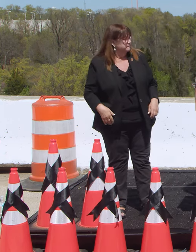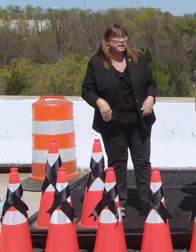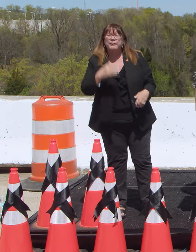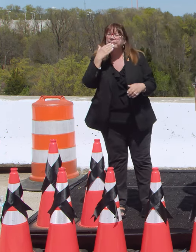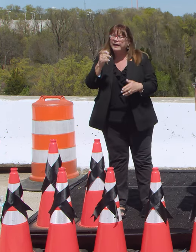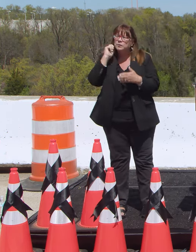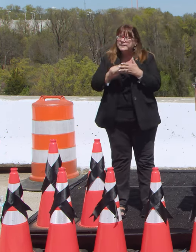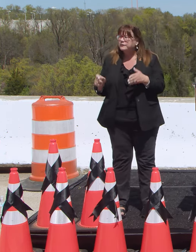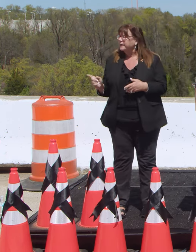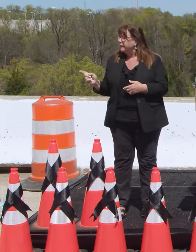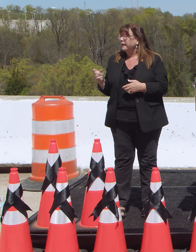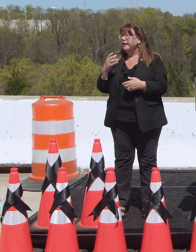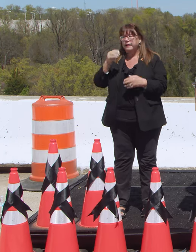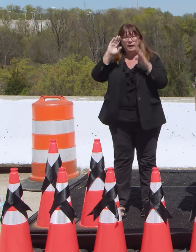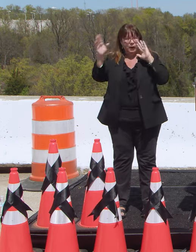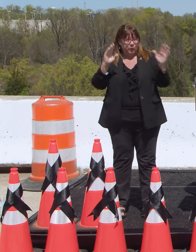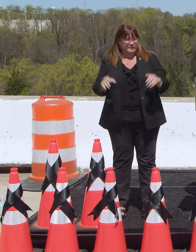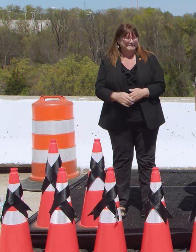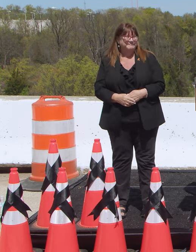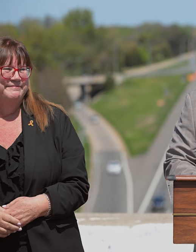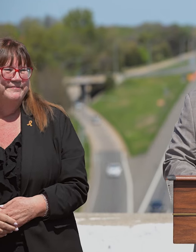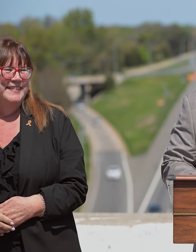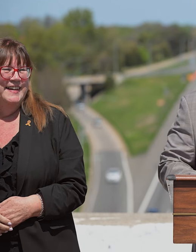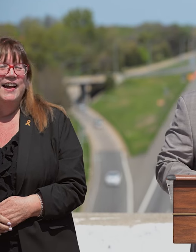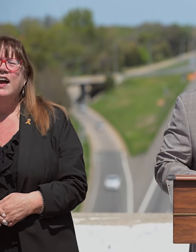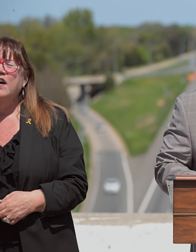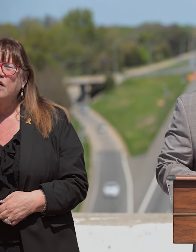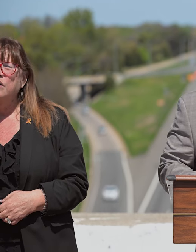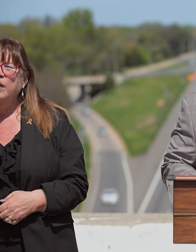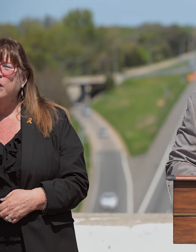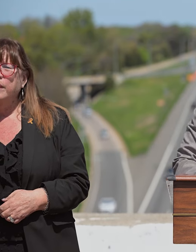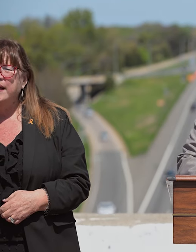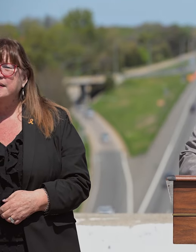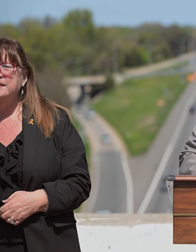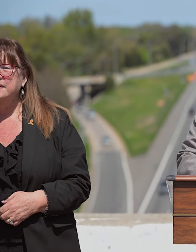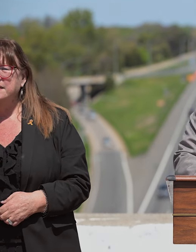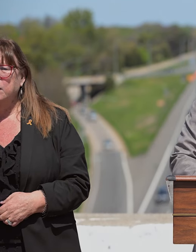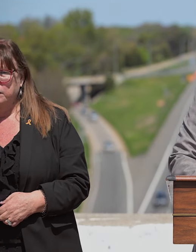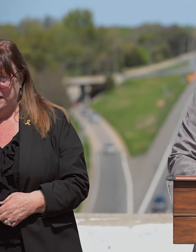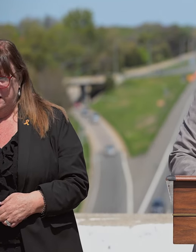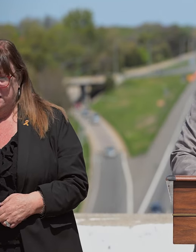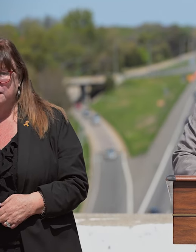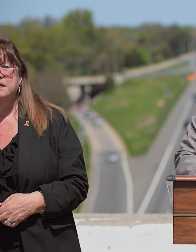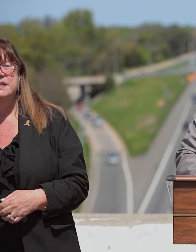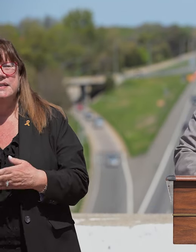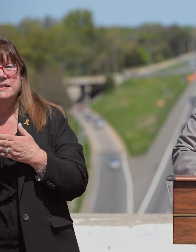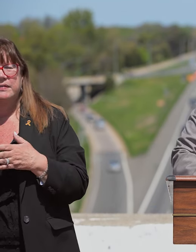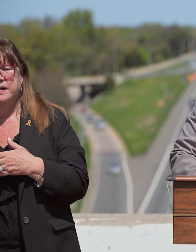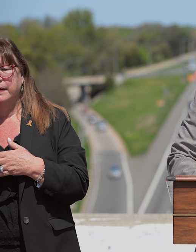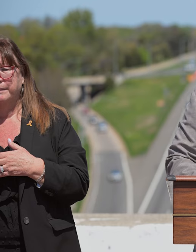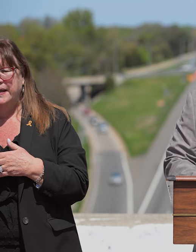Thank you, Secretary, and hello. On behalf of the U.S. Department of Transportation, Secretary